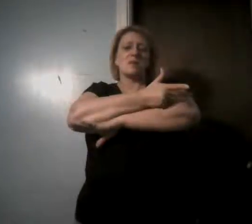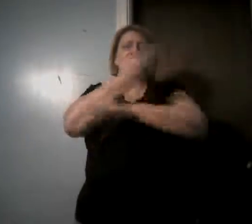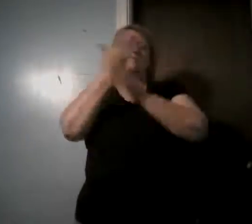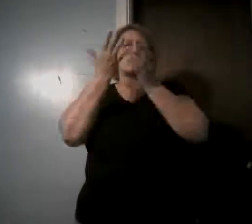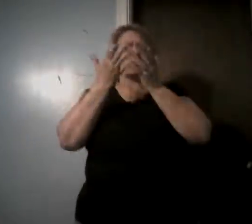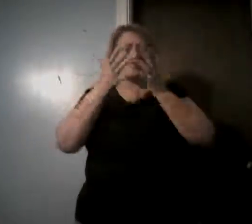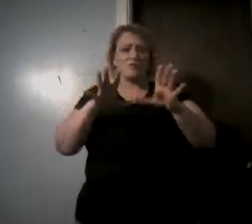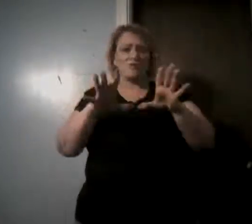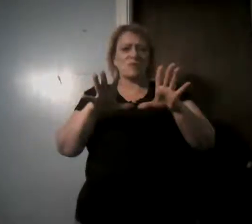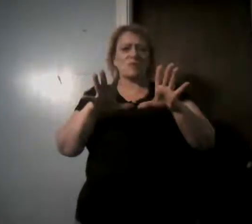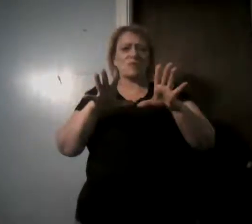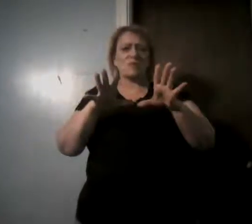then heal in about a week.